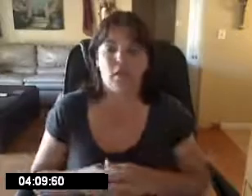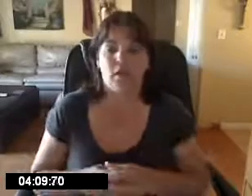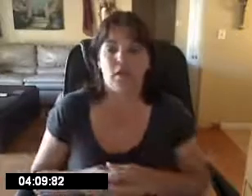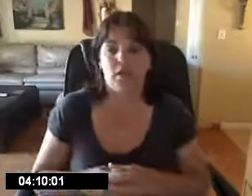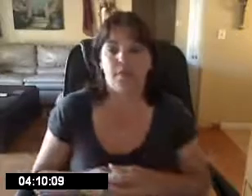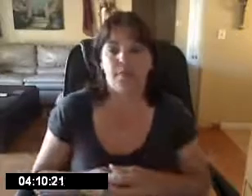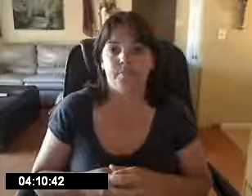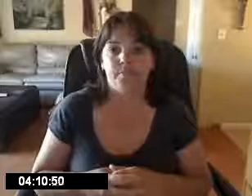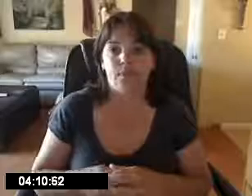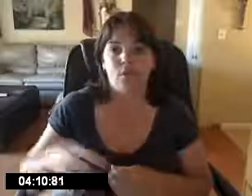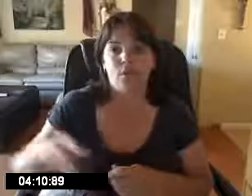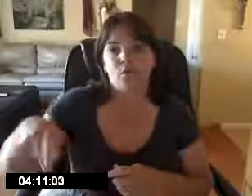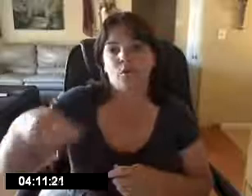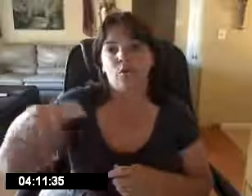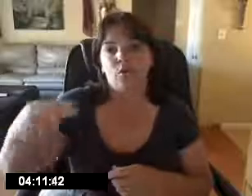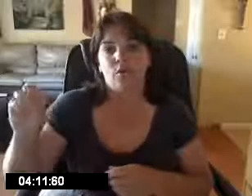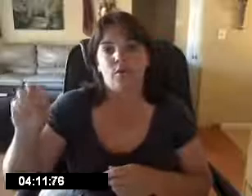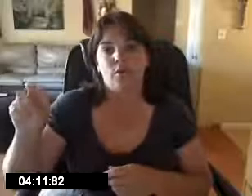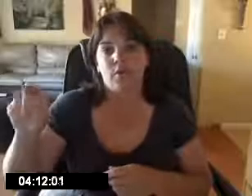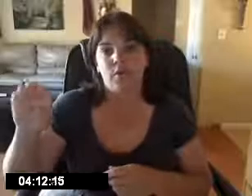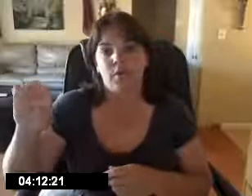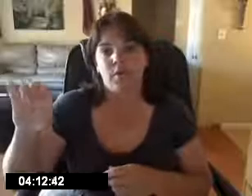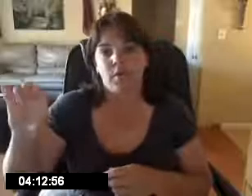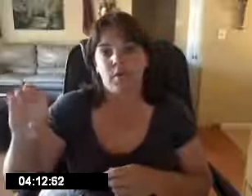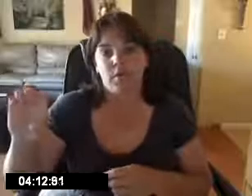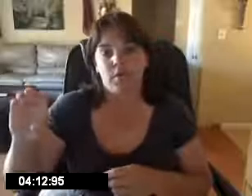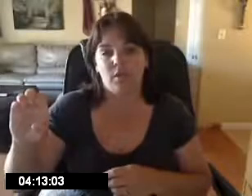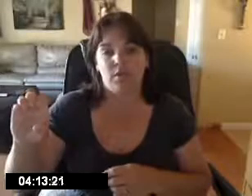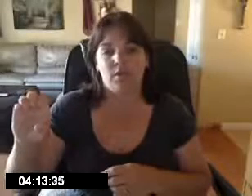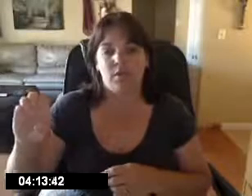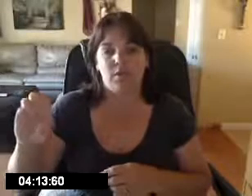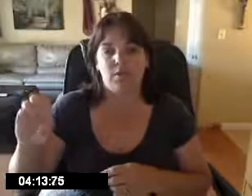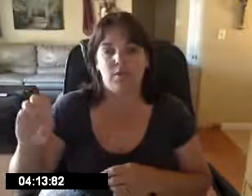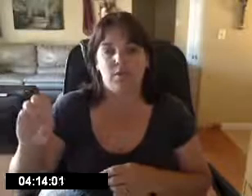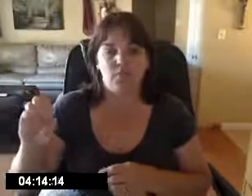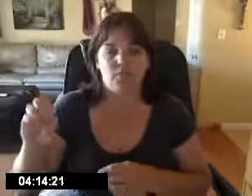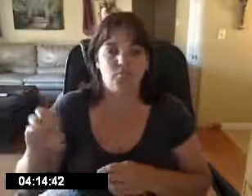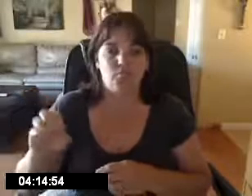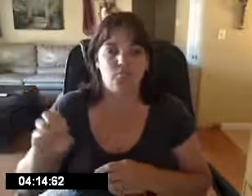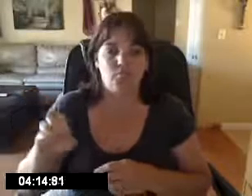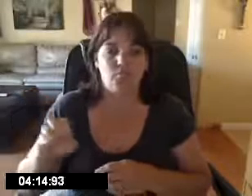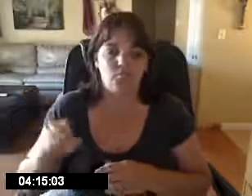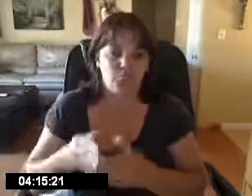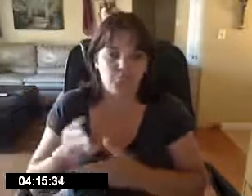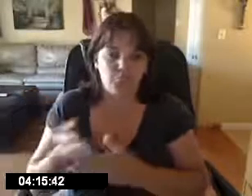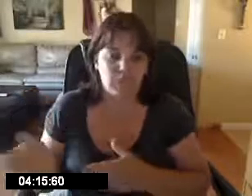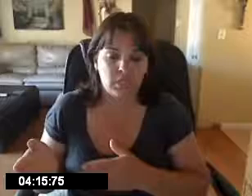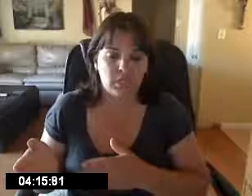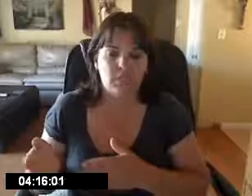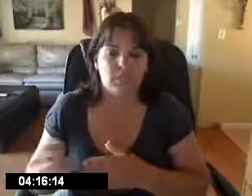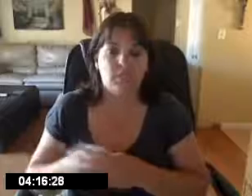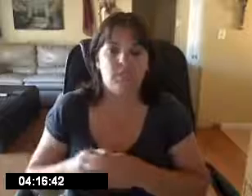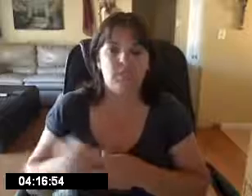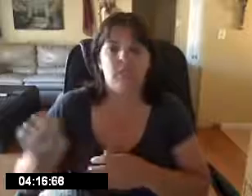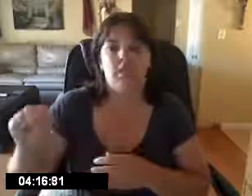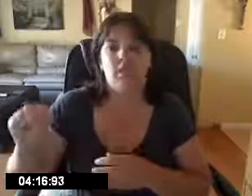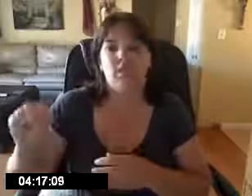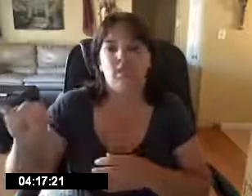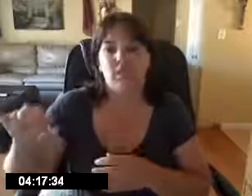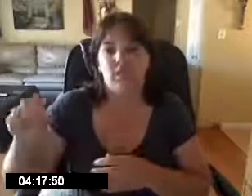structure, morphological structure, such as semantics, syntax, functional